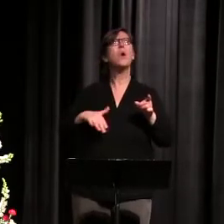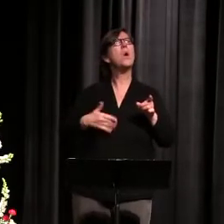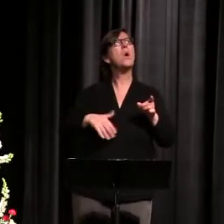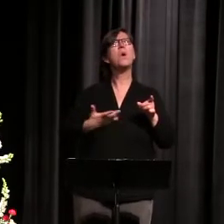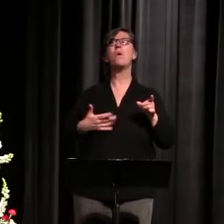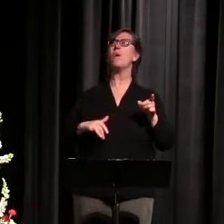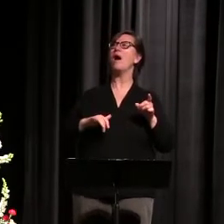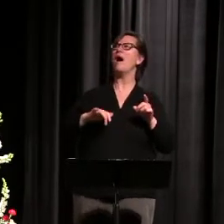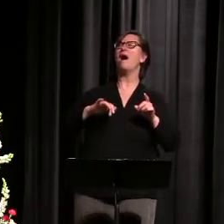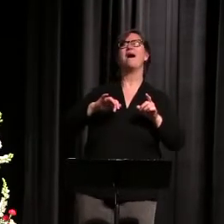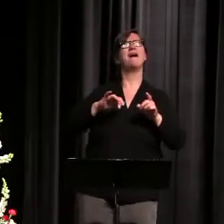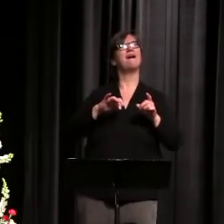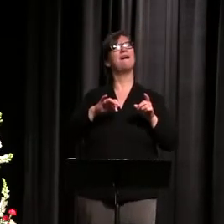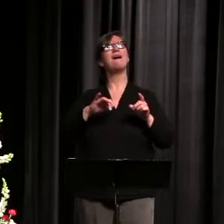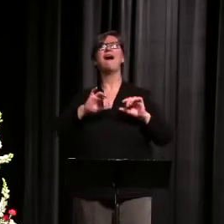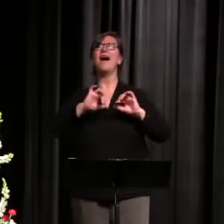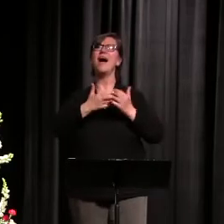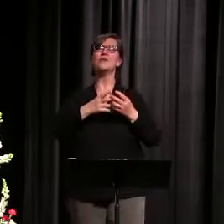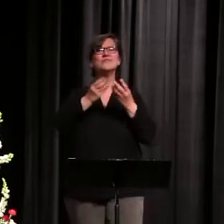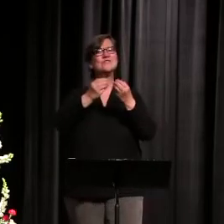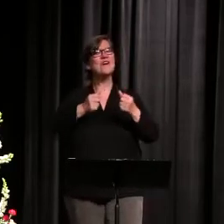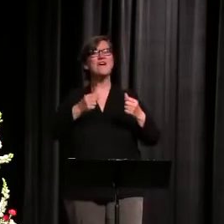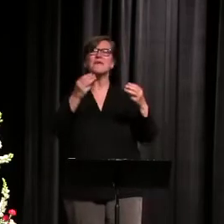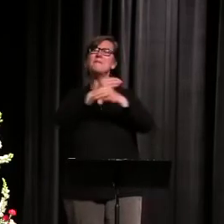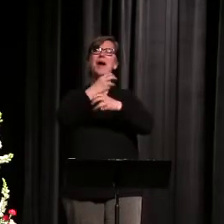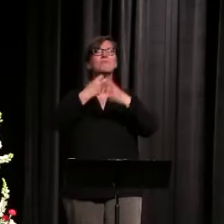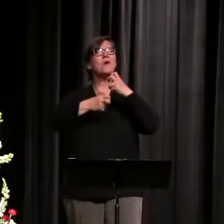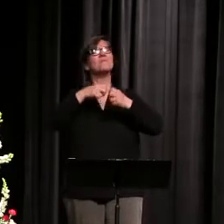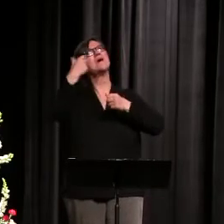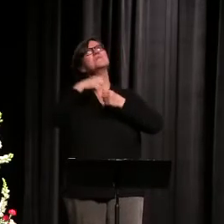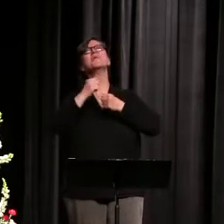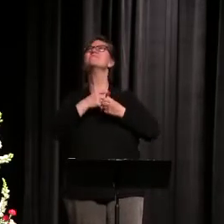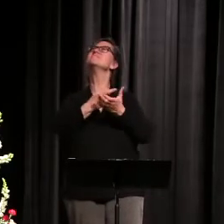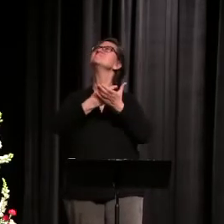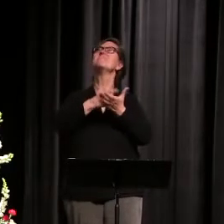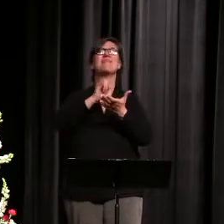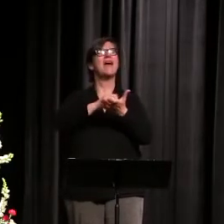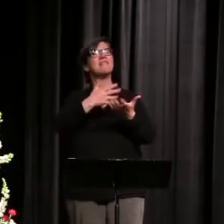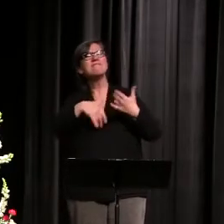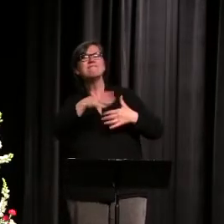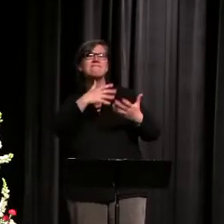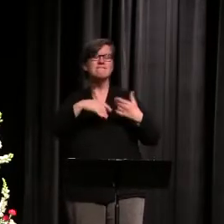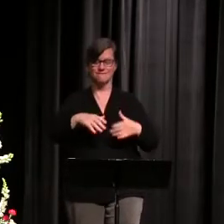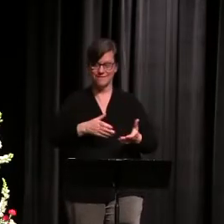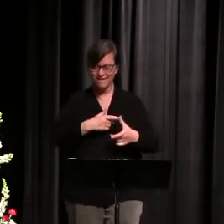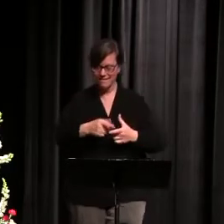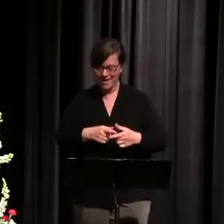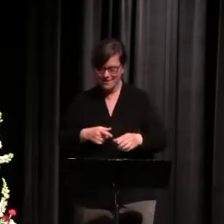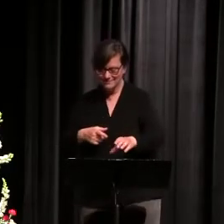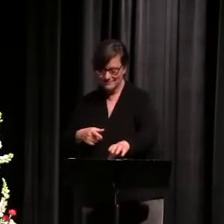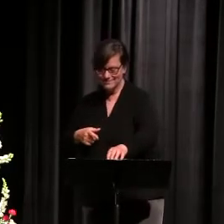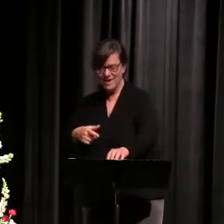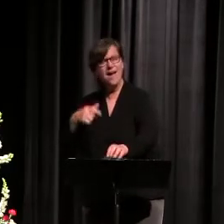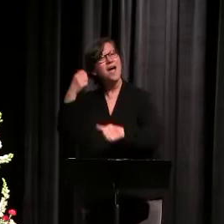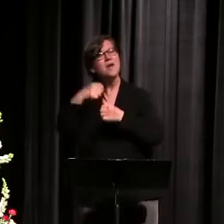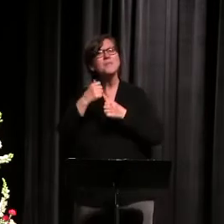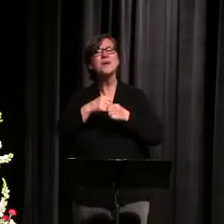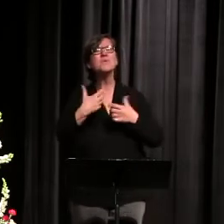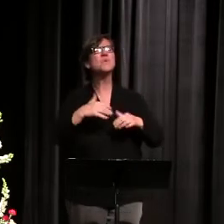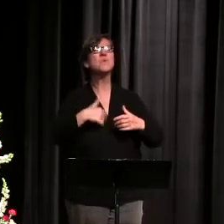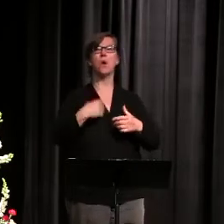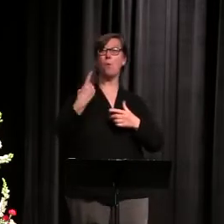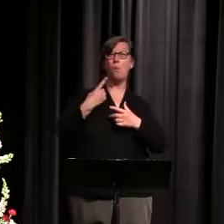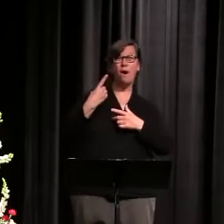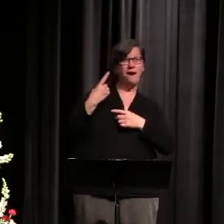how to solve a math problem at a meet with the Fairport math team. And where the seniors piled in one winter day when senior privileges